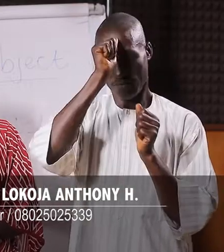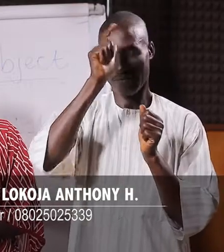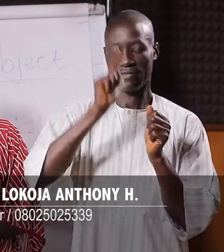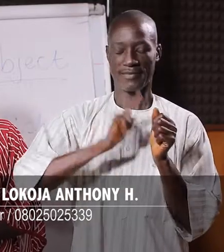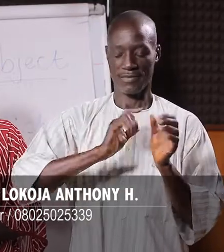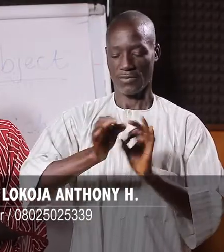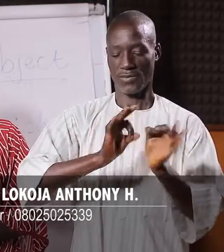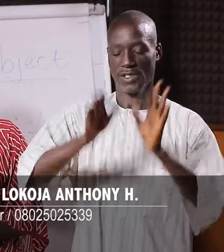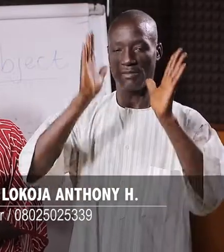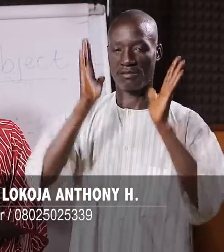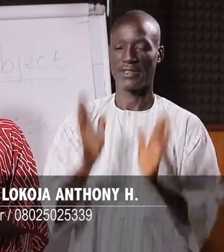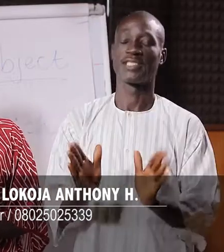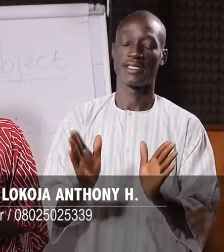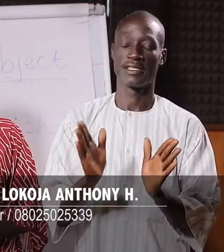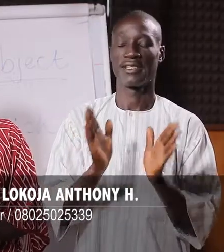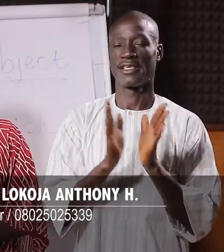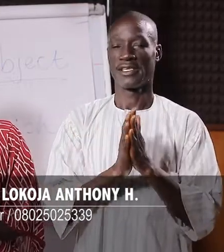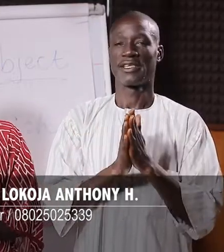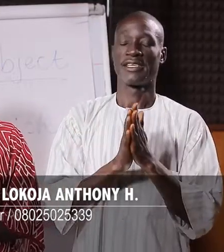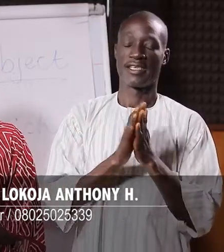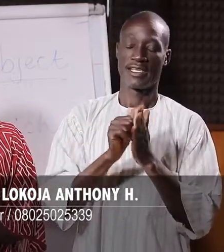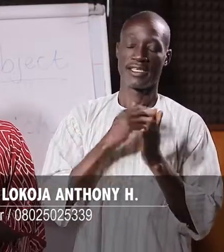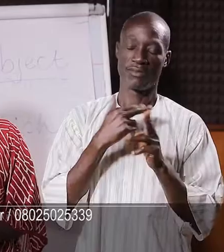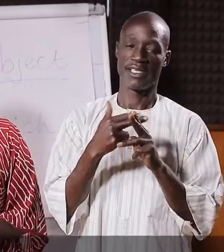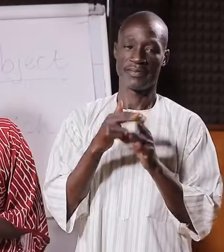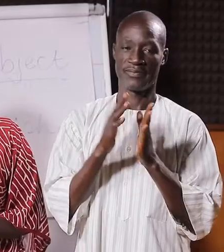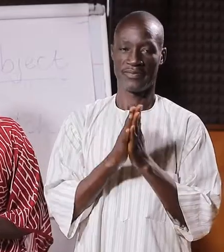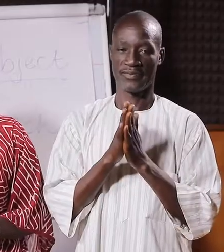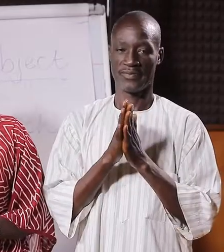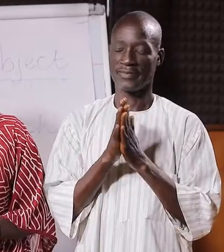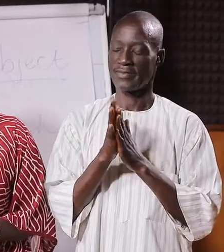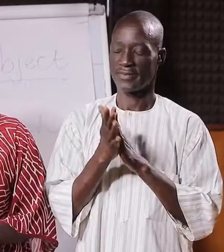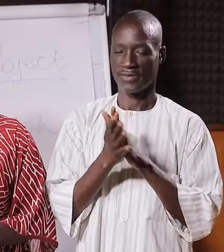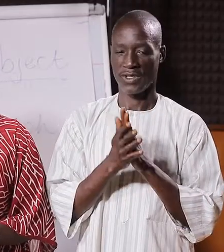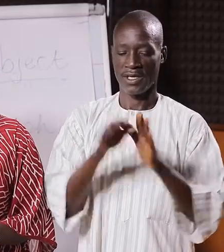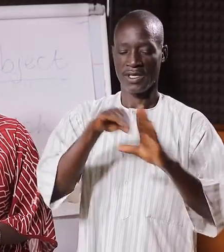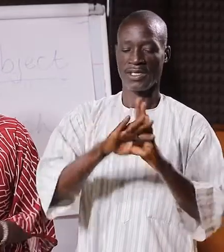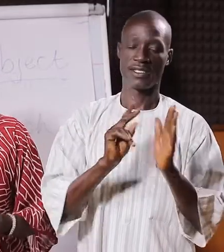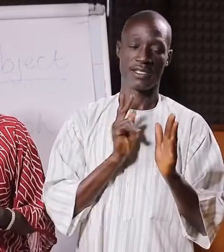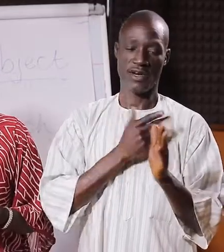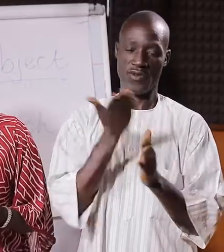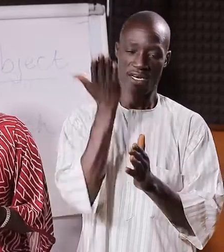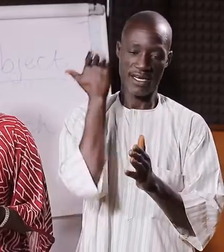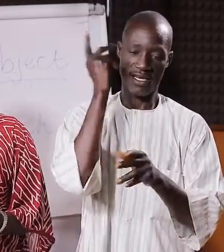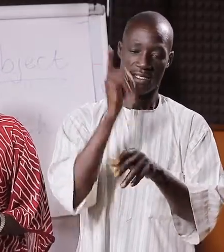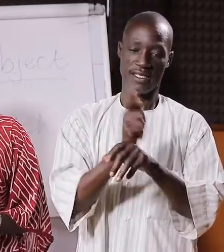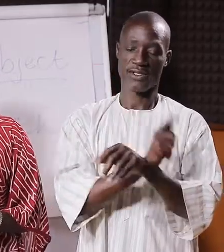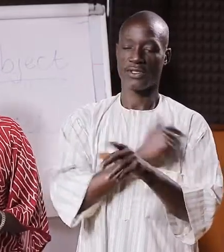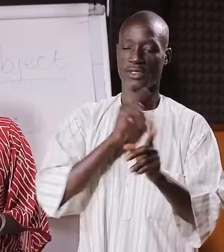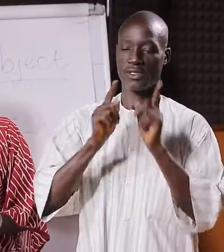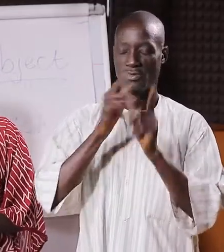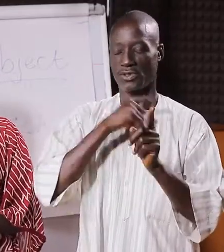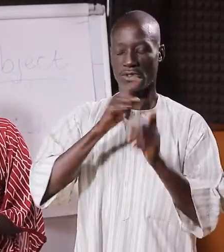is your interpreter, Mr. Anthony Lokoja. In our last lesson, we talked